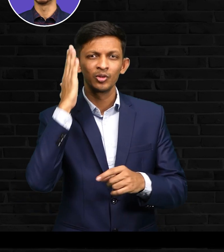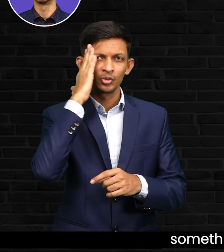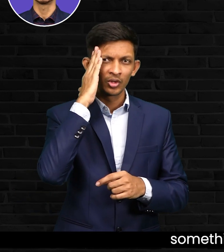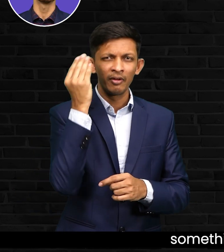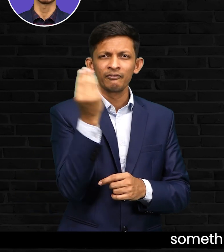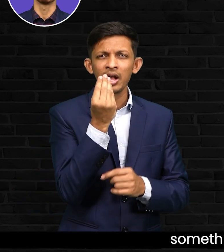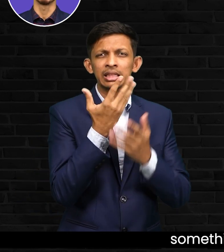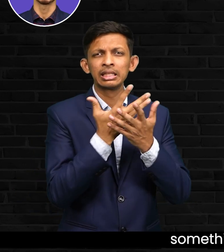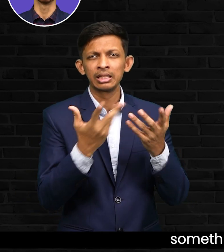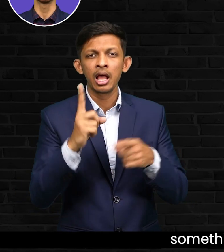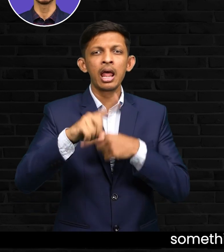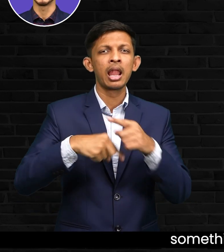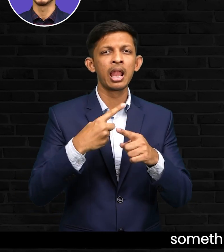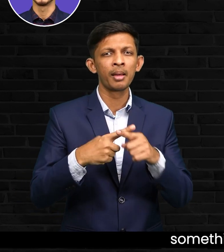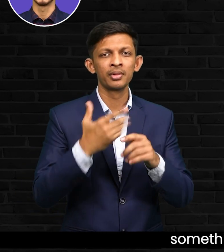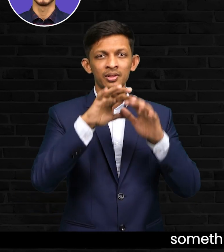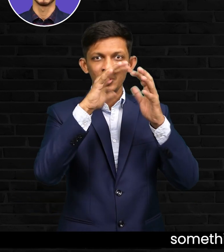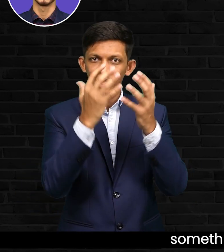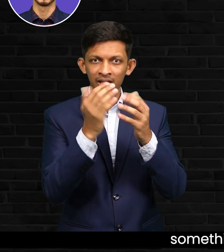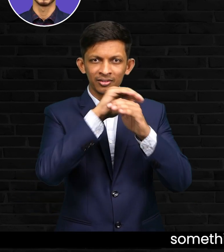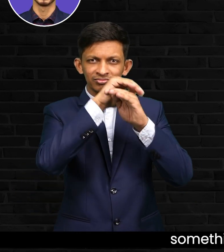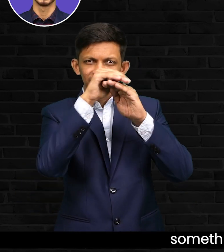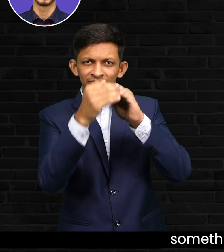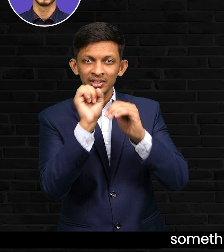Let's know something about ozone layer.